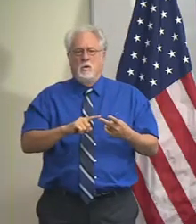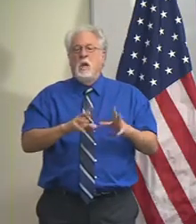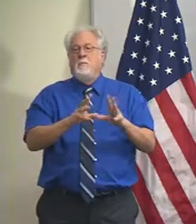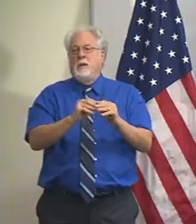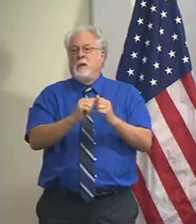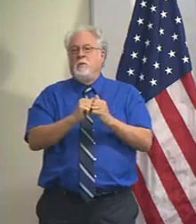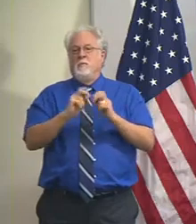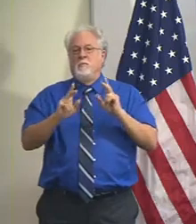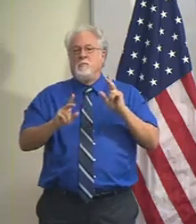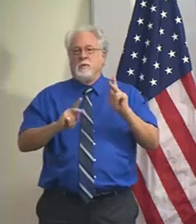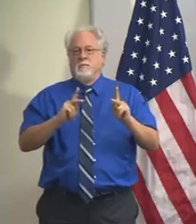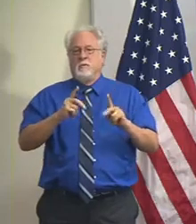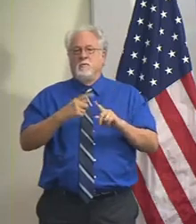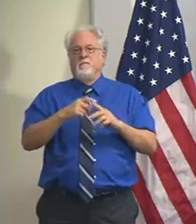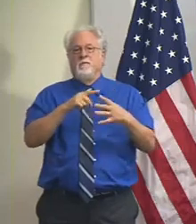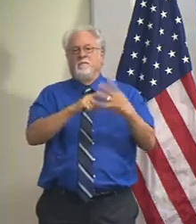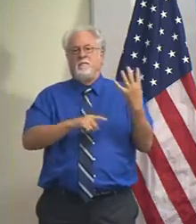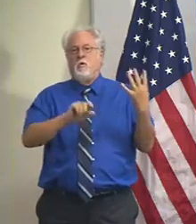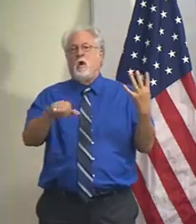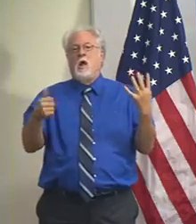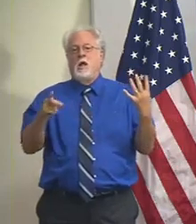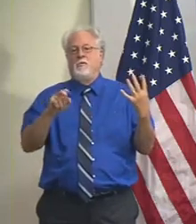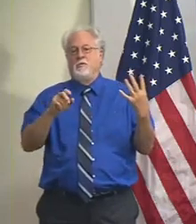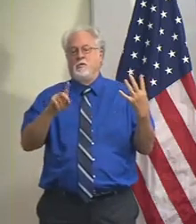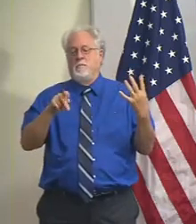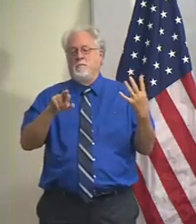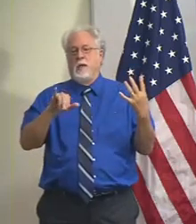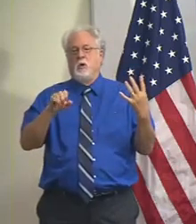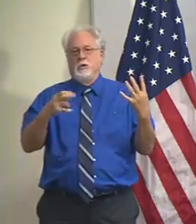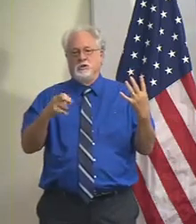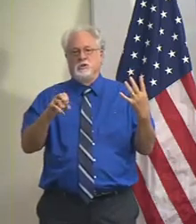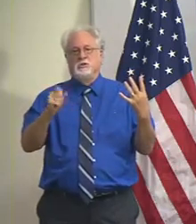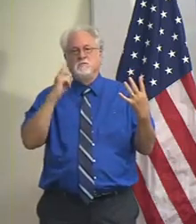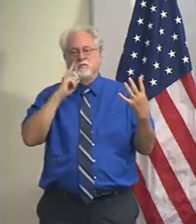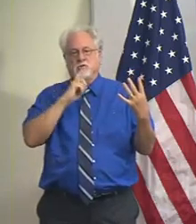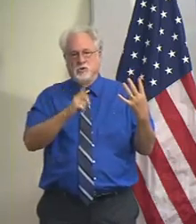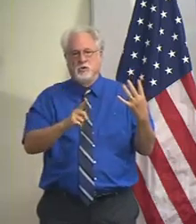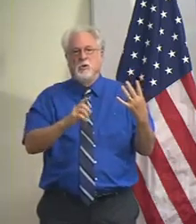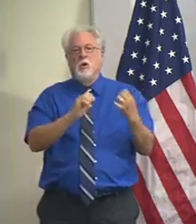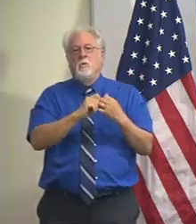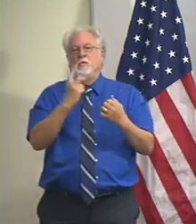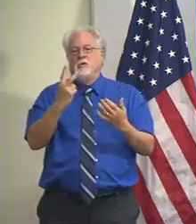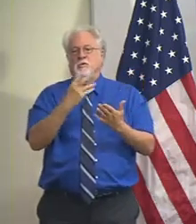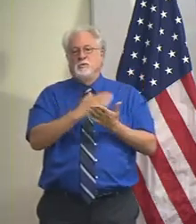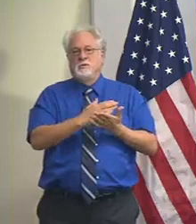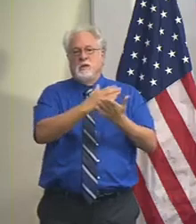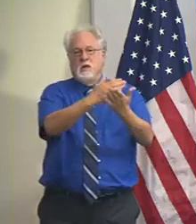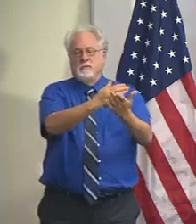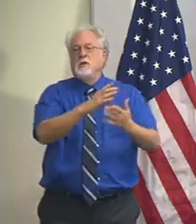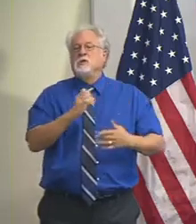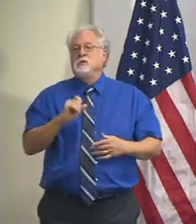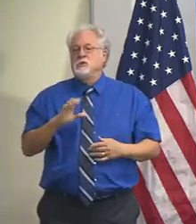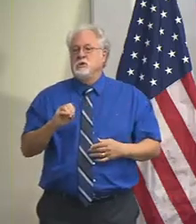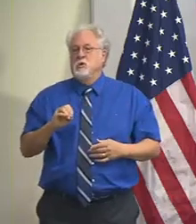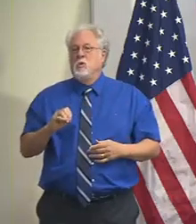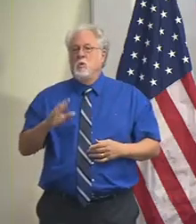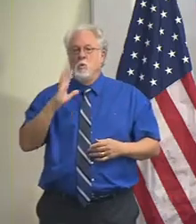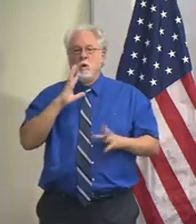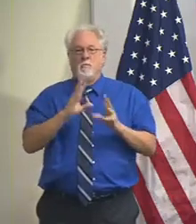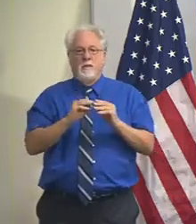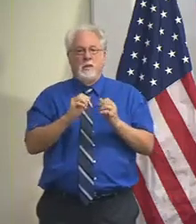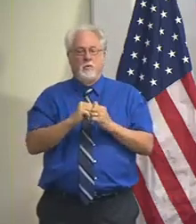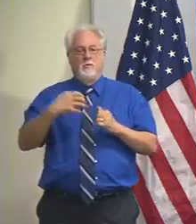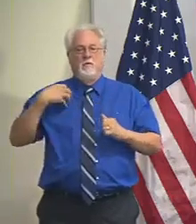meeting with individuals from 4 other parishes, at least with at least 2 stops. So we're gonna meet